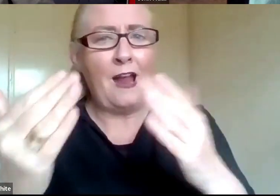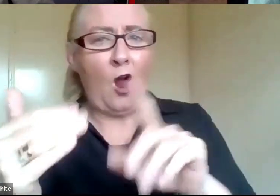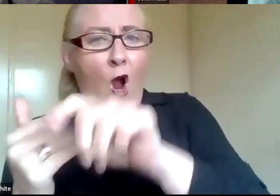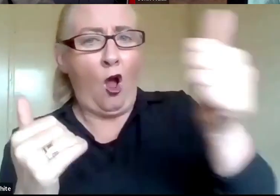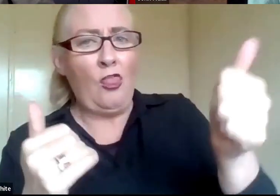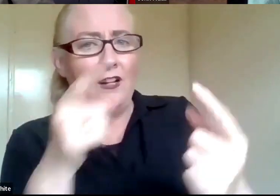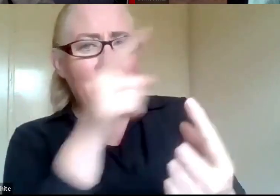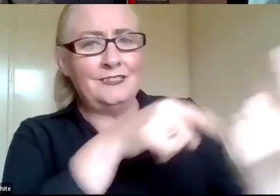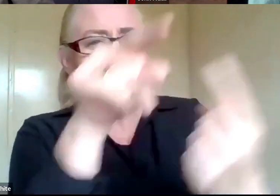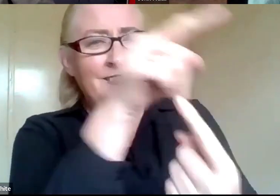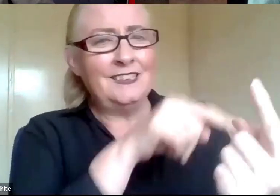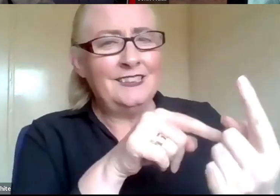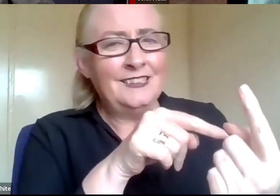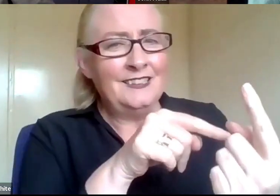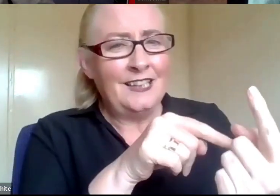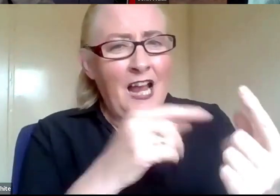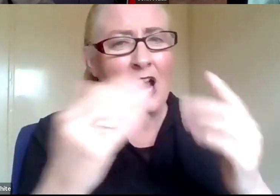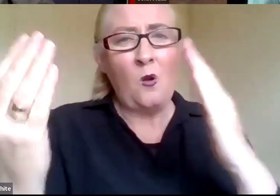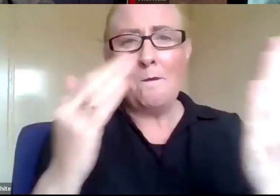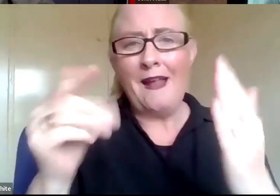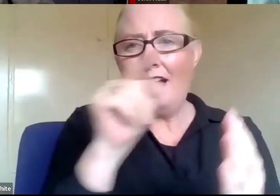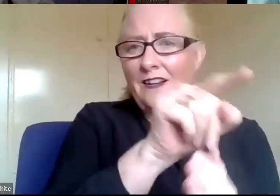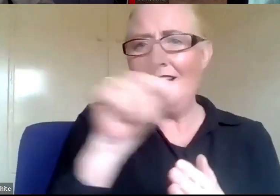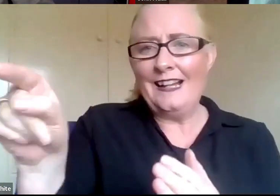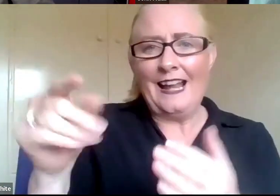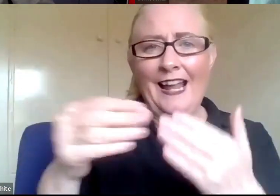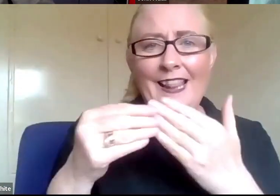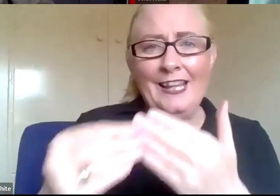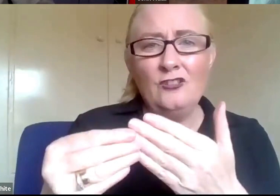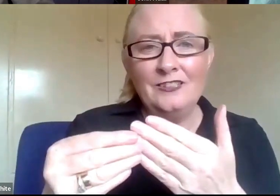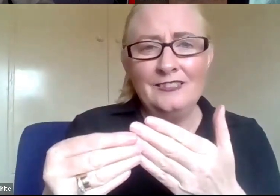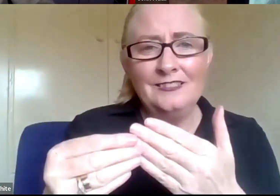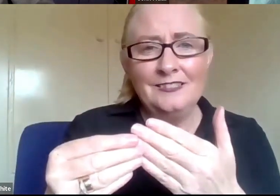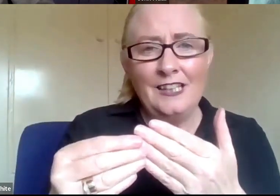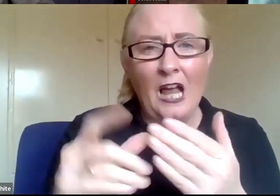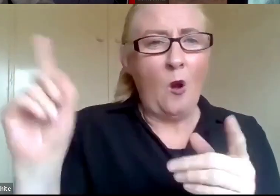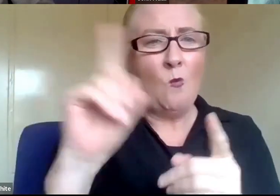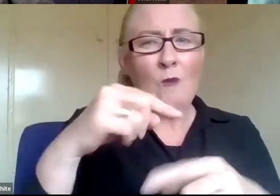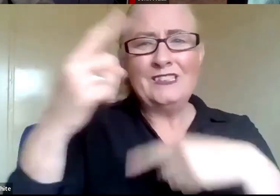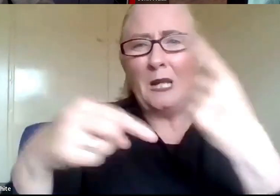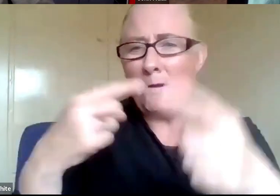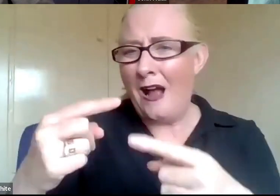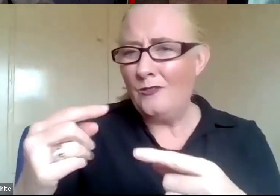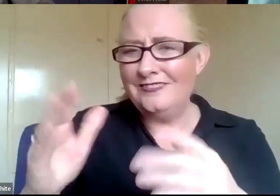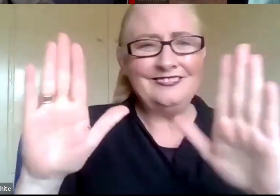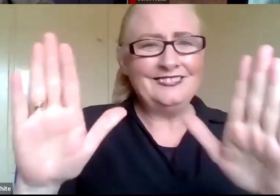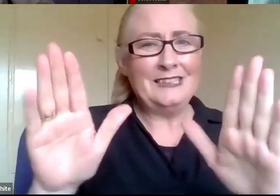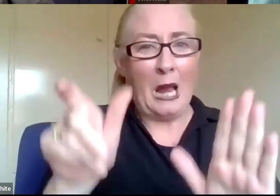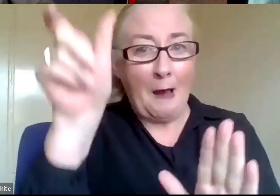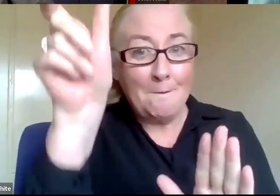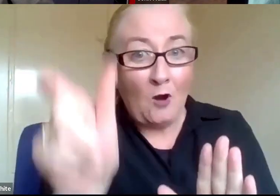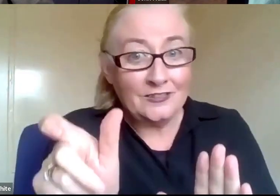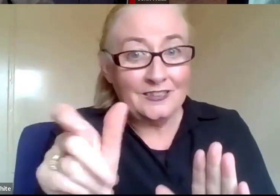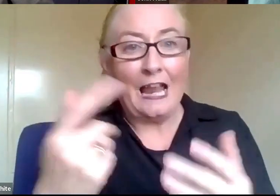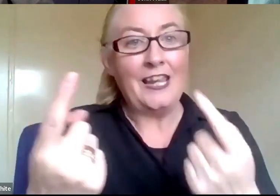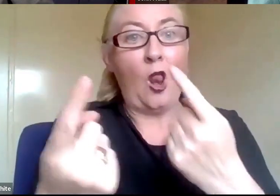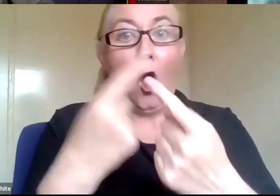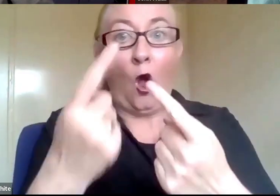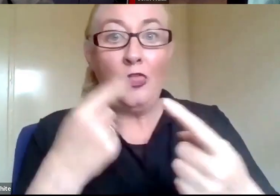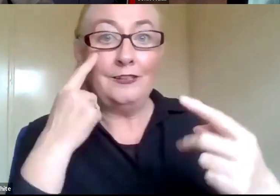a natural leader in a group? That's the key question. And there